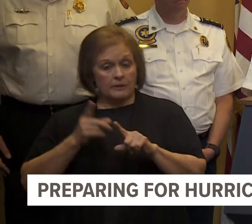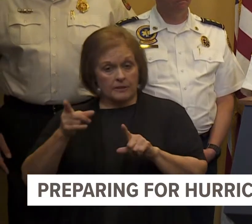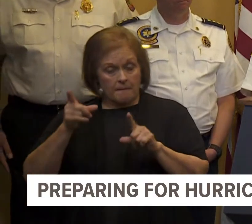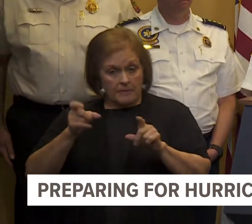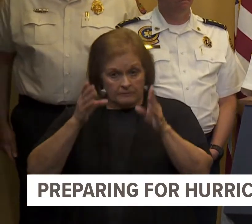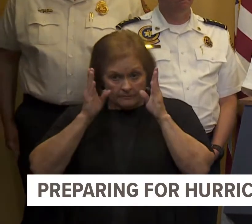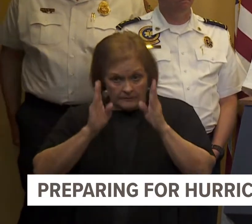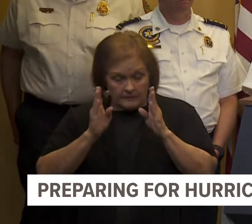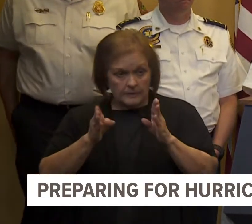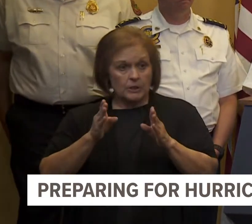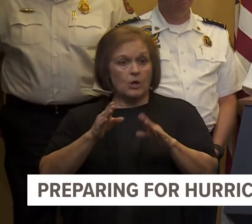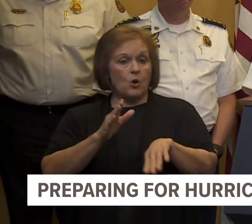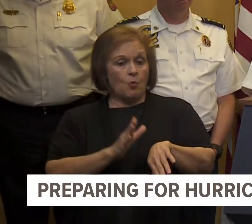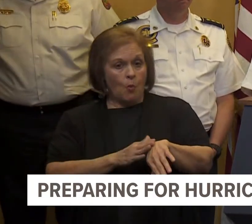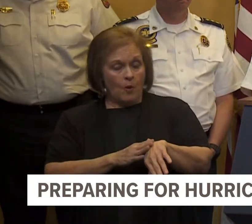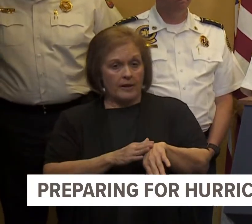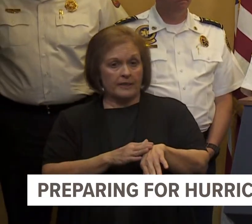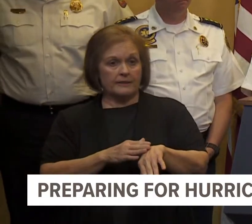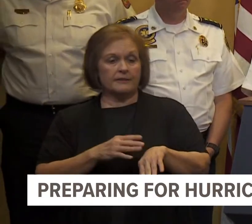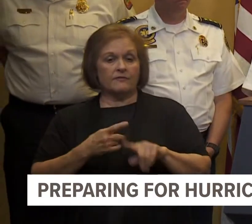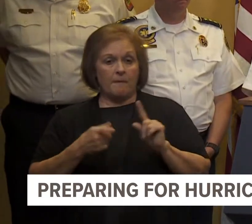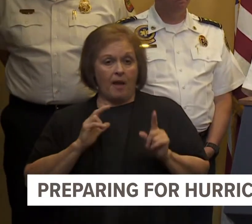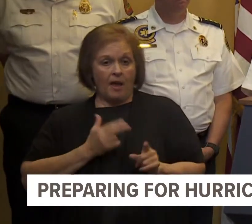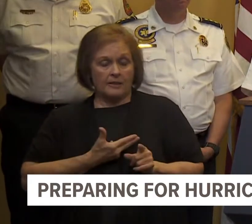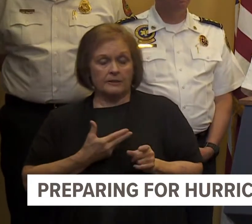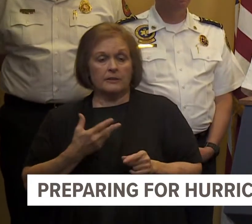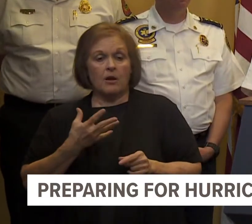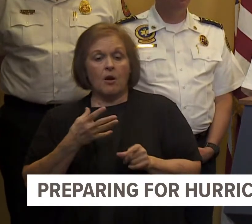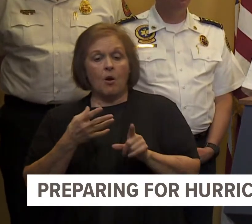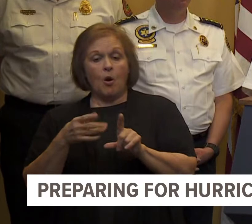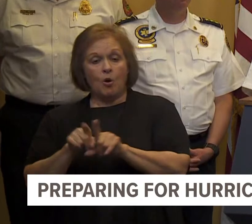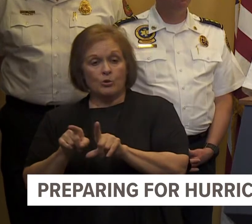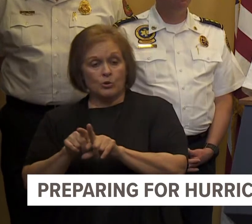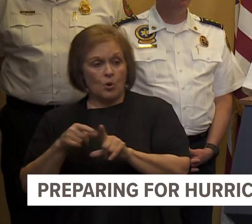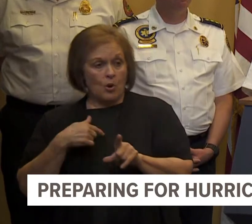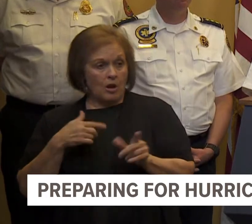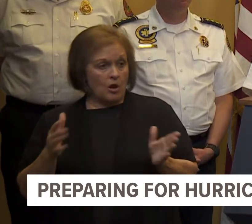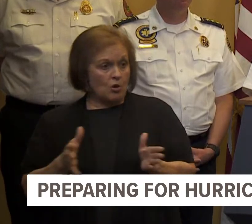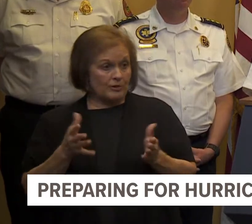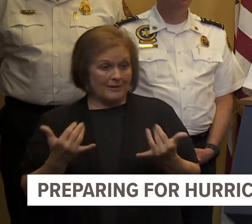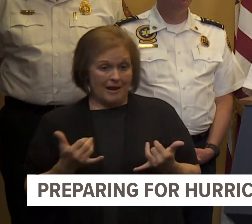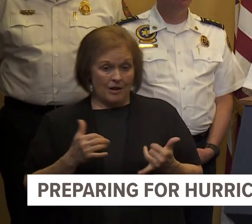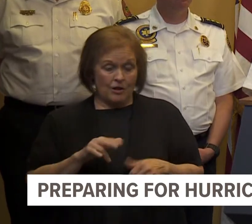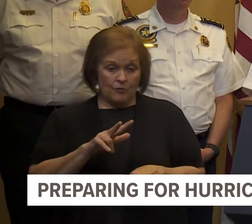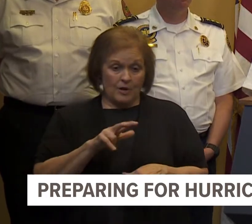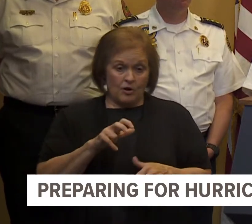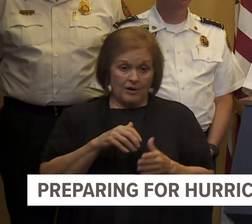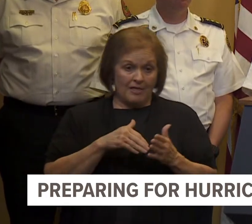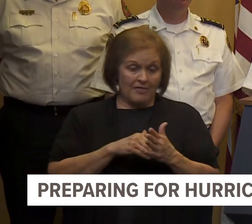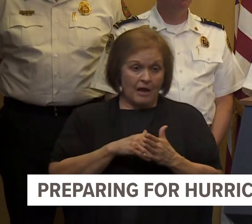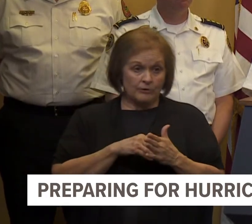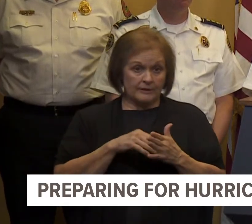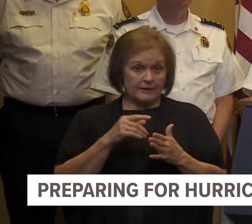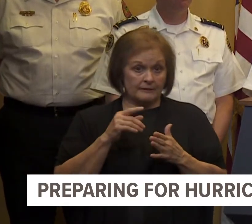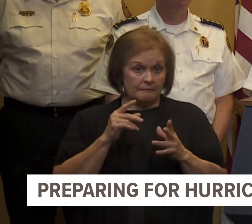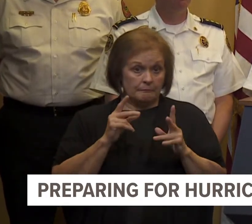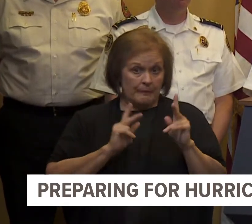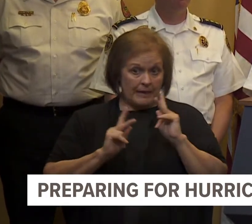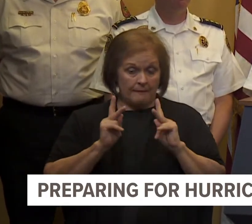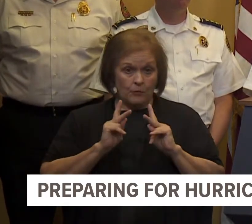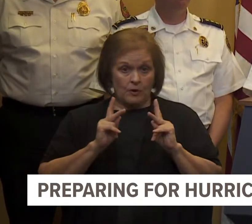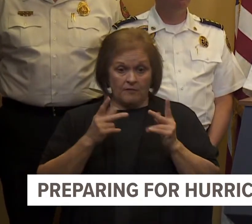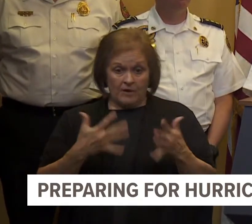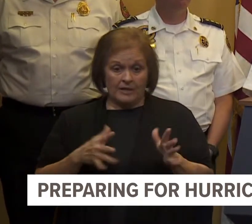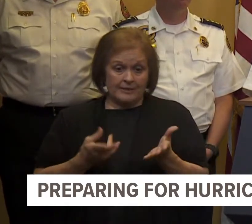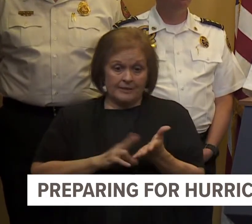coming from the city of New Orleans. What I will also encourage everyone, now we're almost 300,000 in terms of residents that